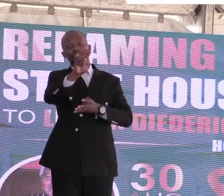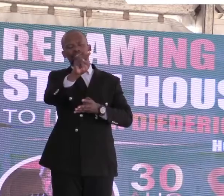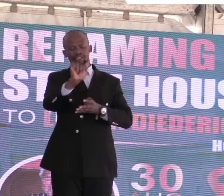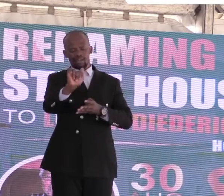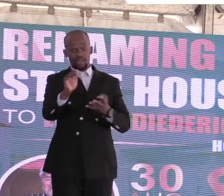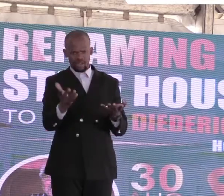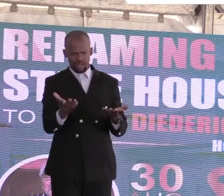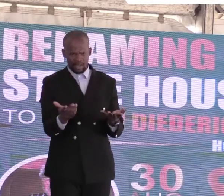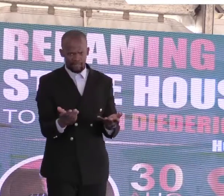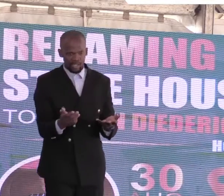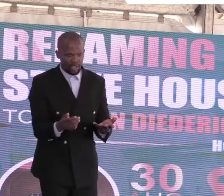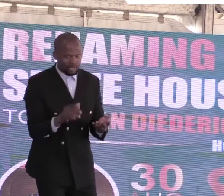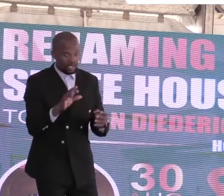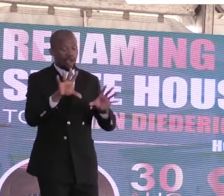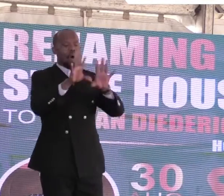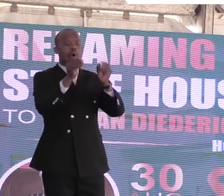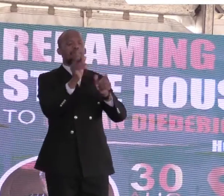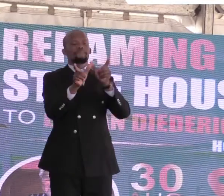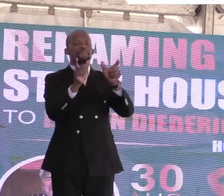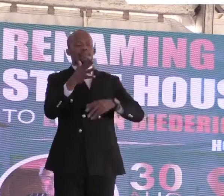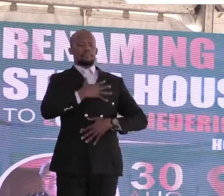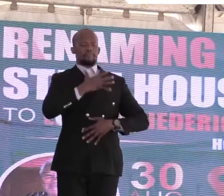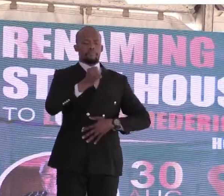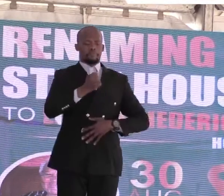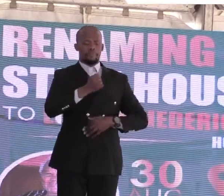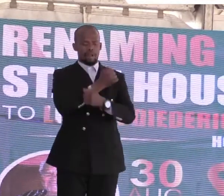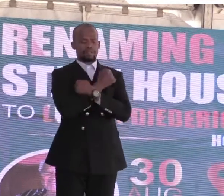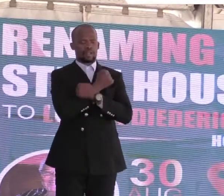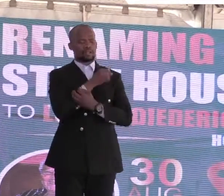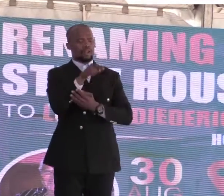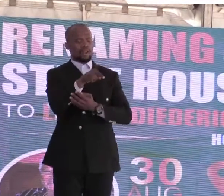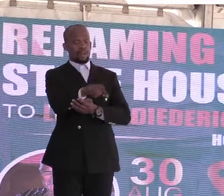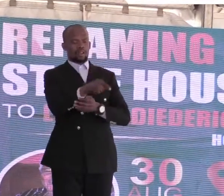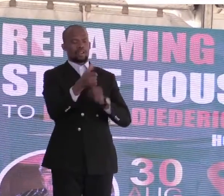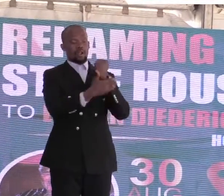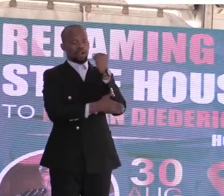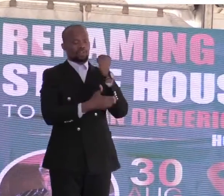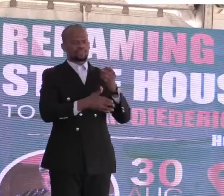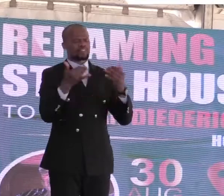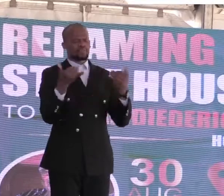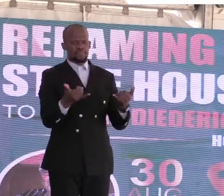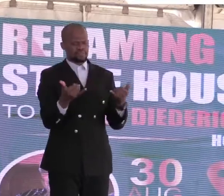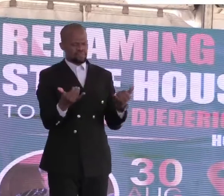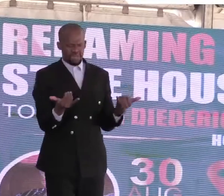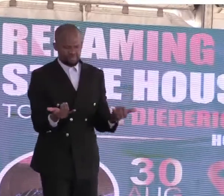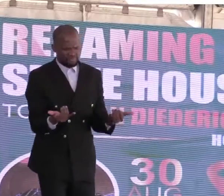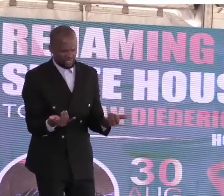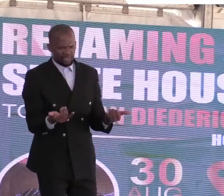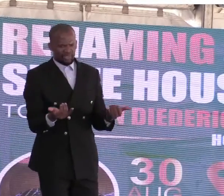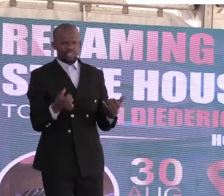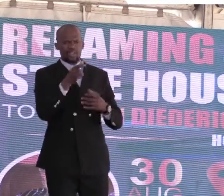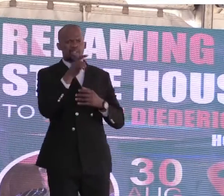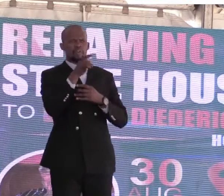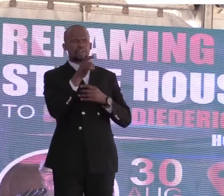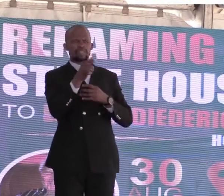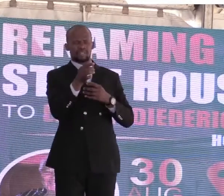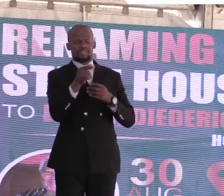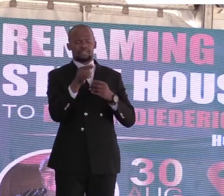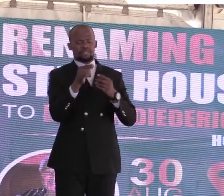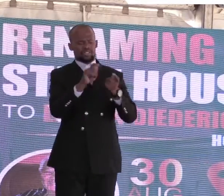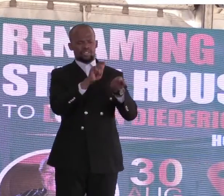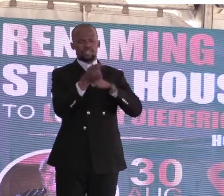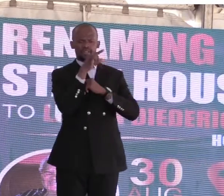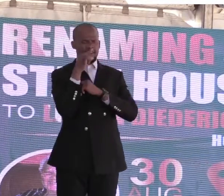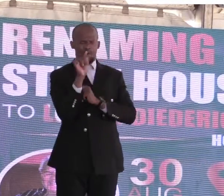amaqhawe namathandazwe ezwela kwethu. Today is more than just a renaming building. It is